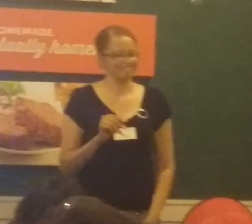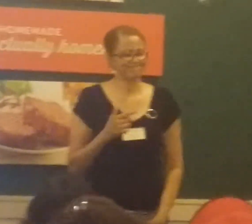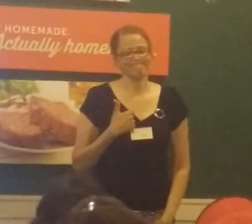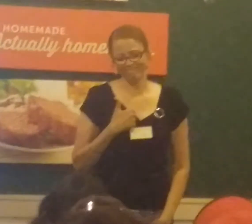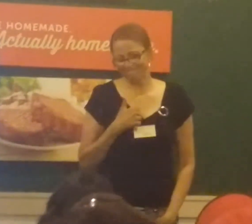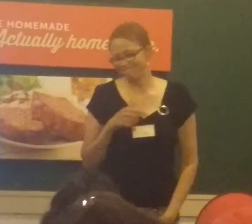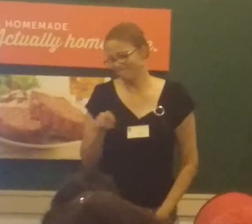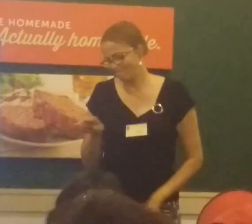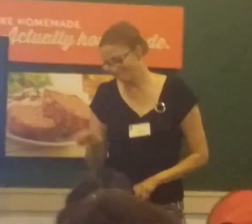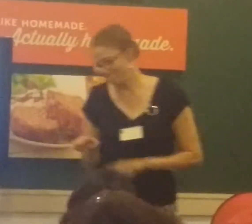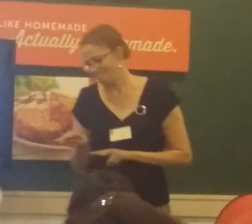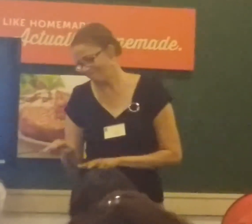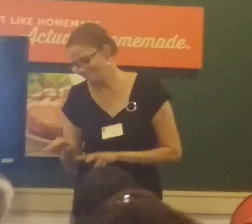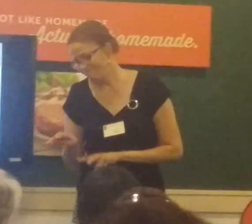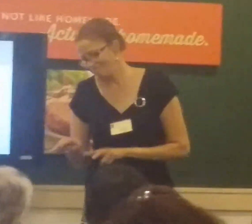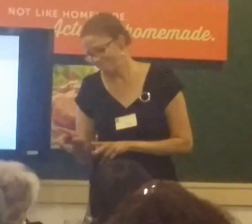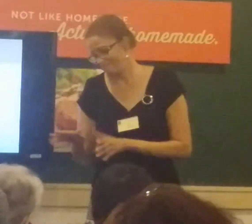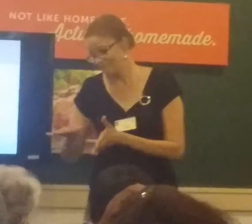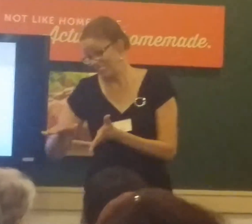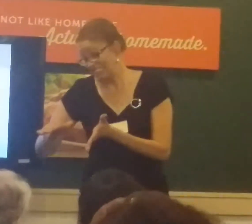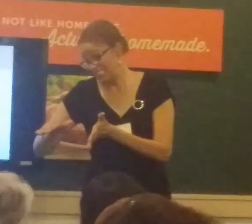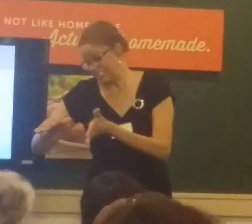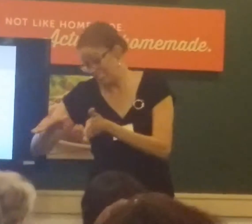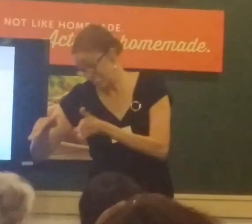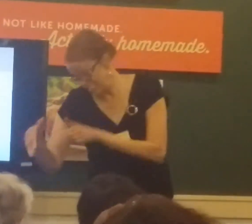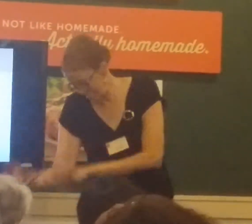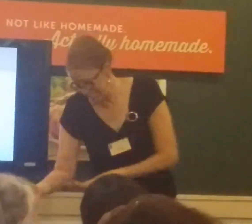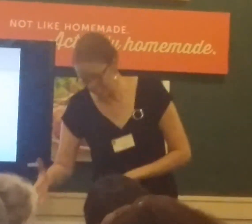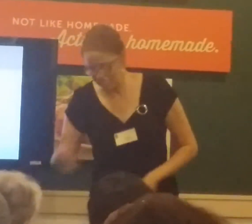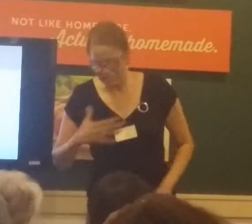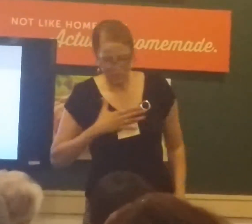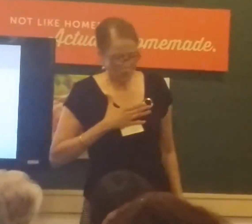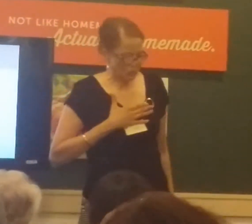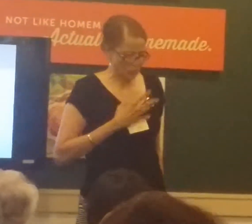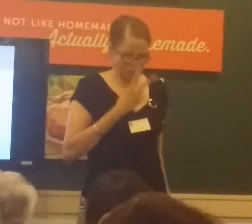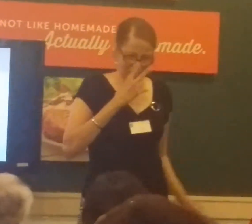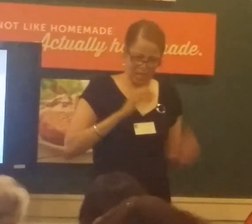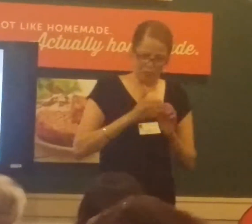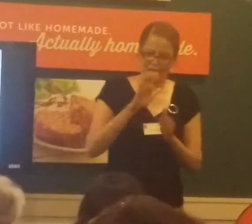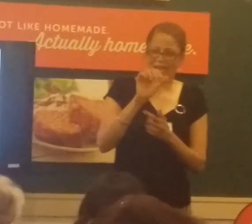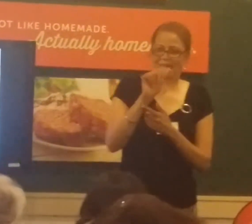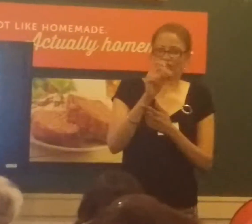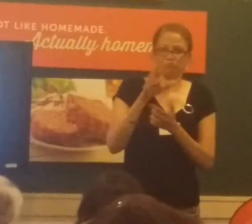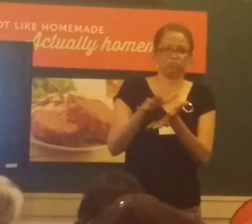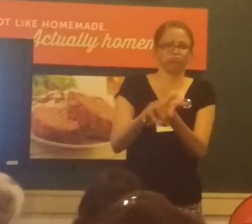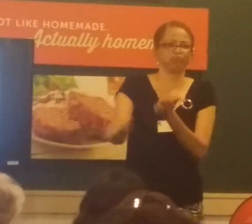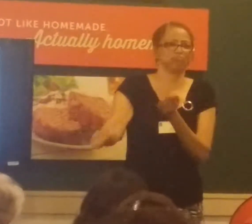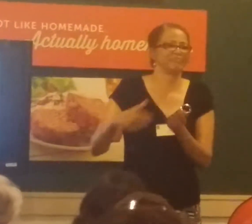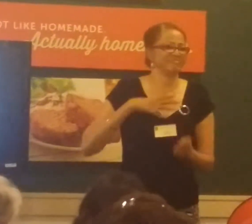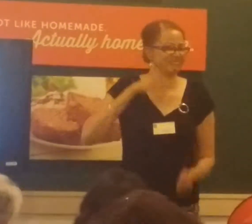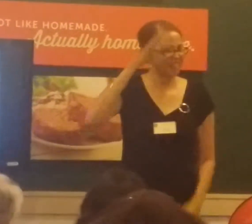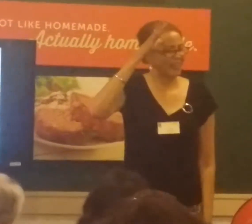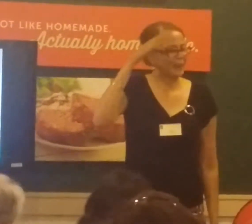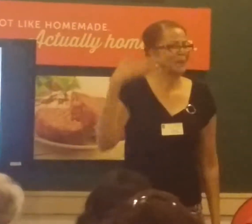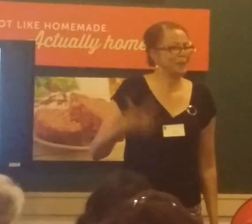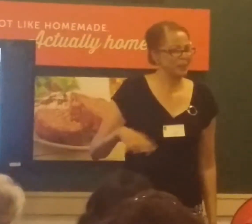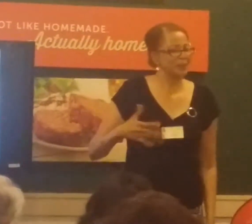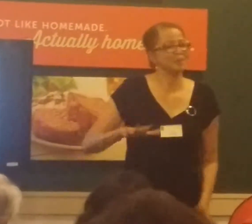That was out of the question. So I just looked on to my father, and he passed. And that cancer destroyed my